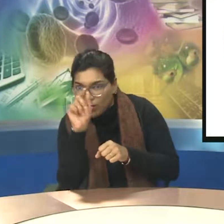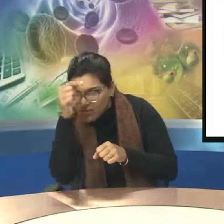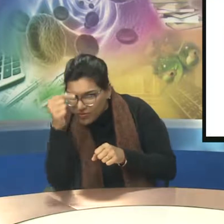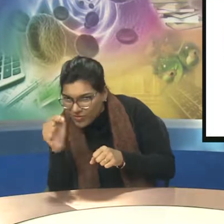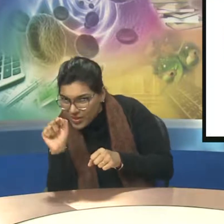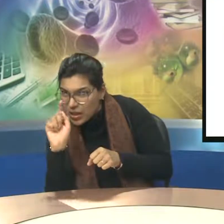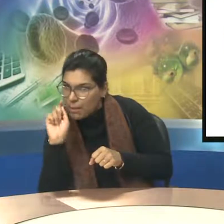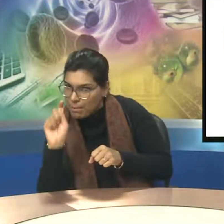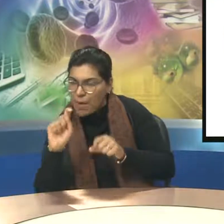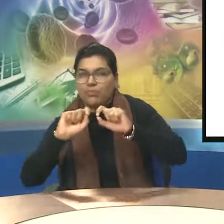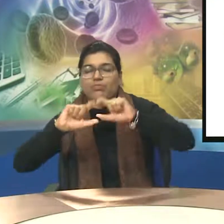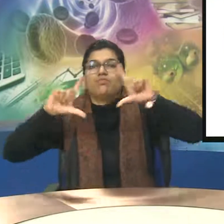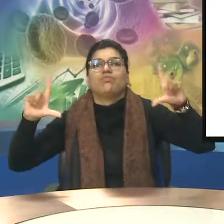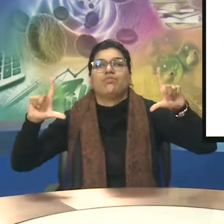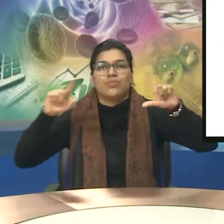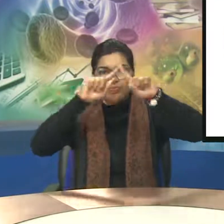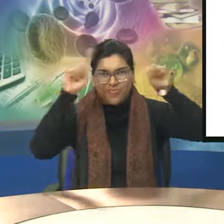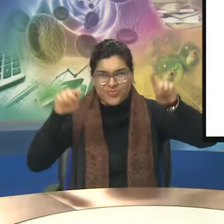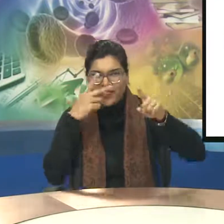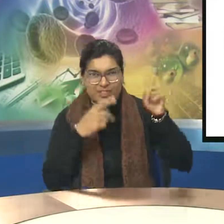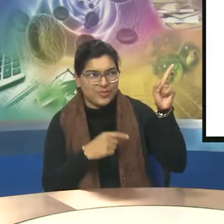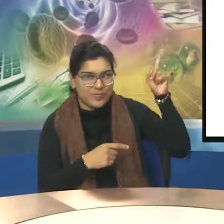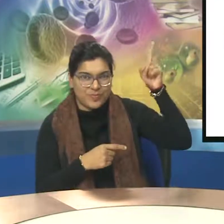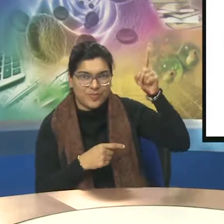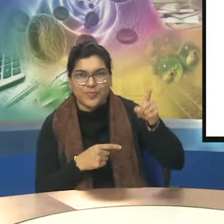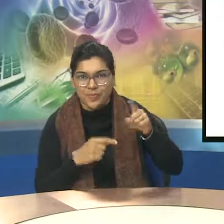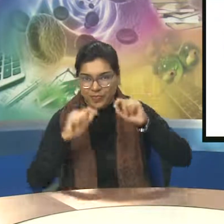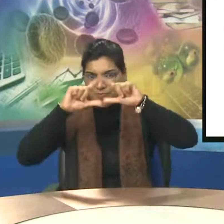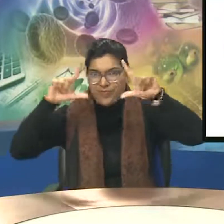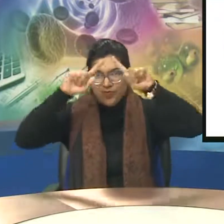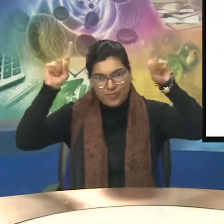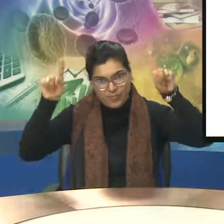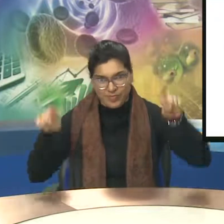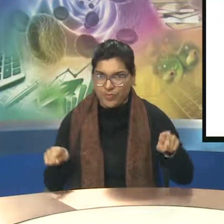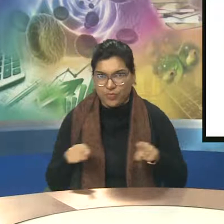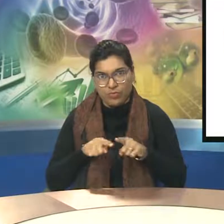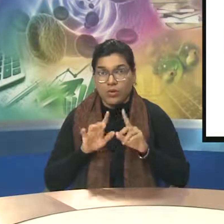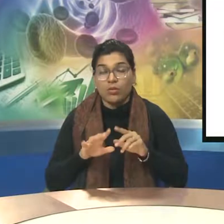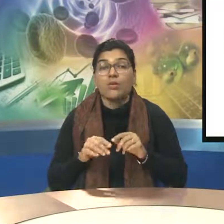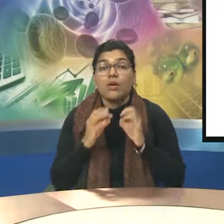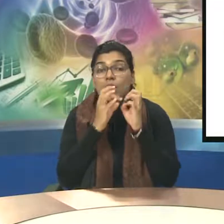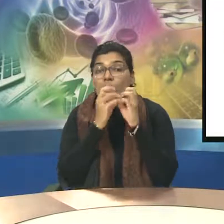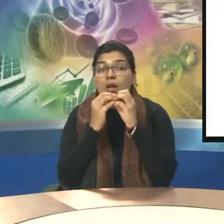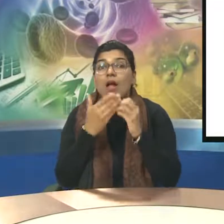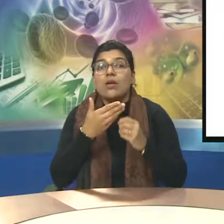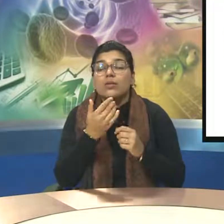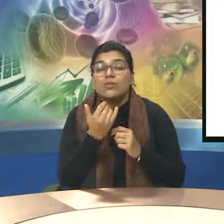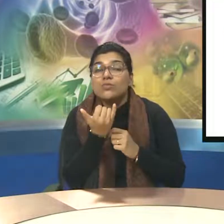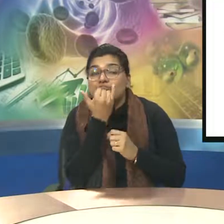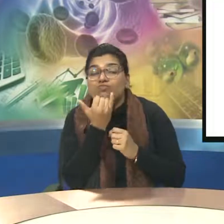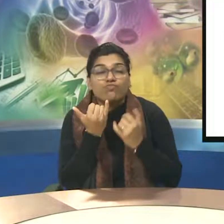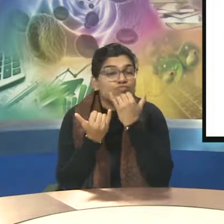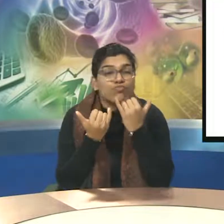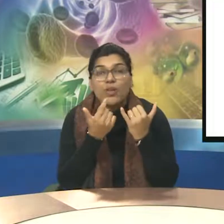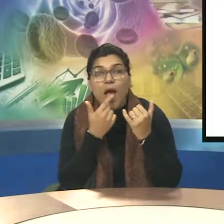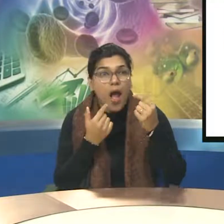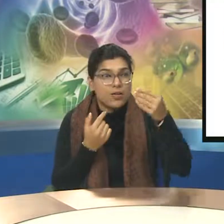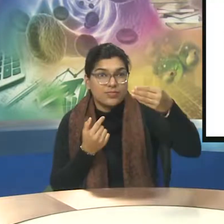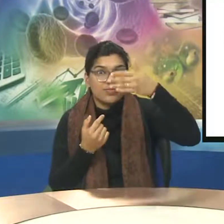Spelling and Grammar tab, when you open, there will be a new tab in